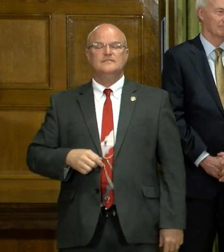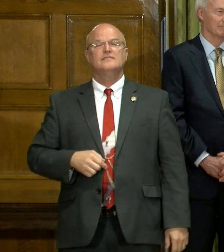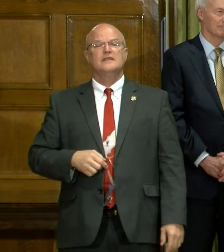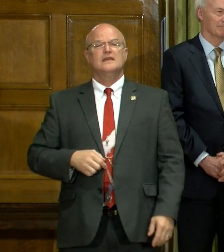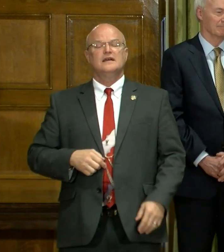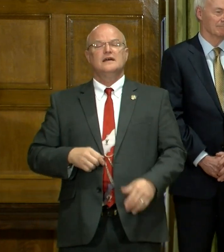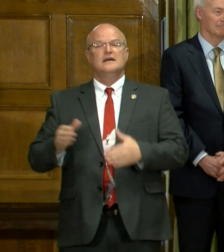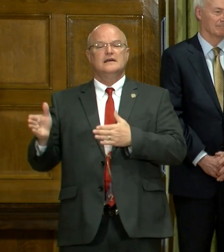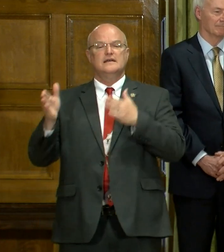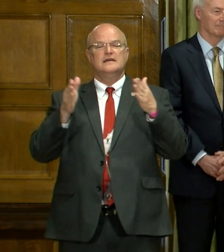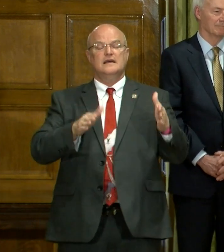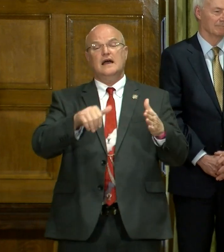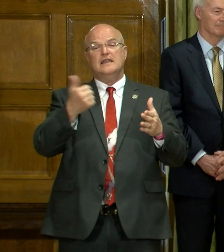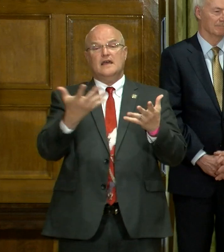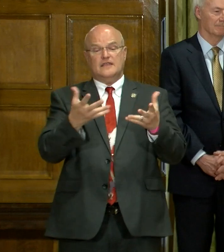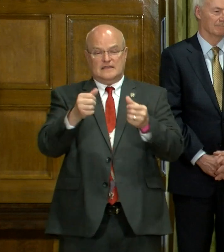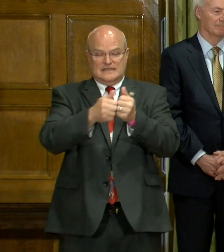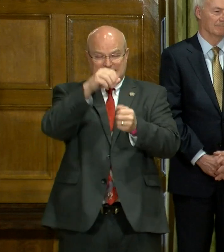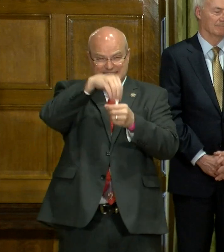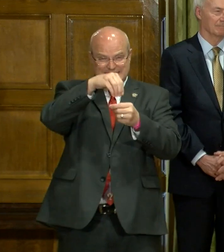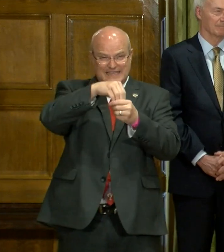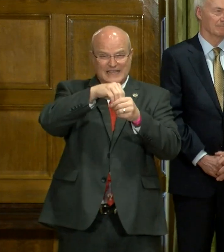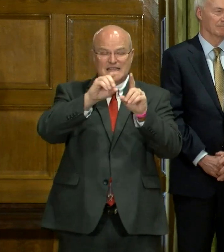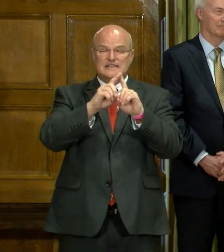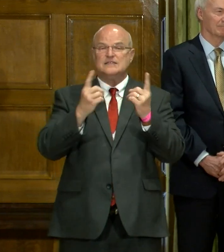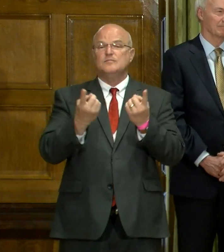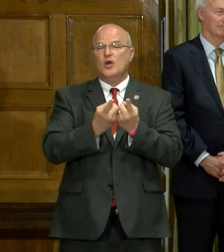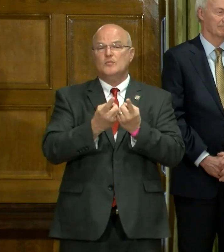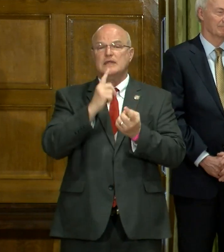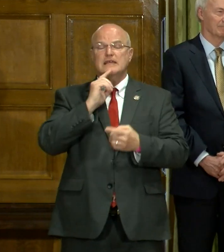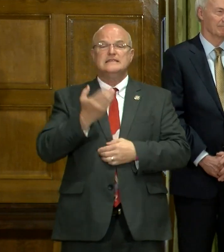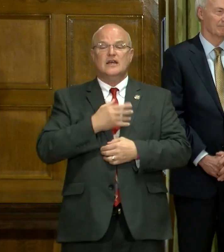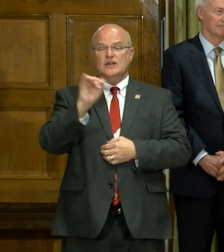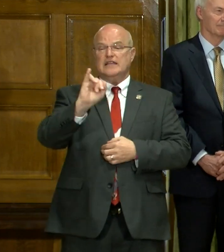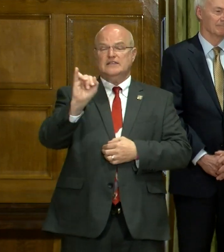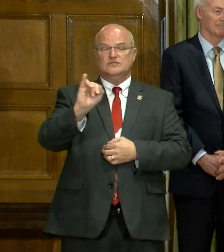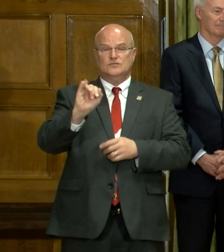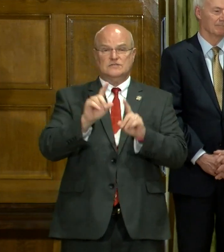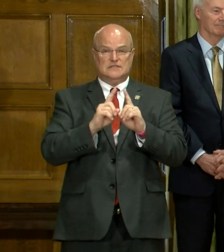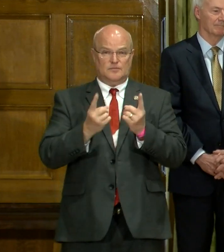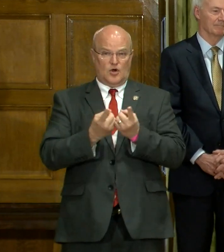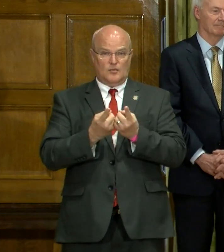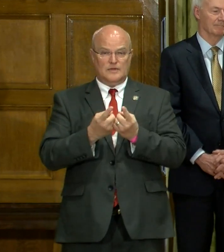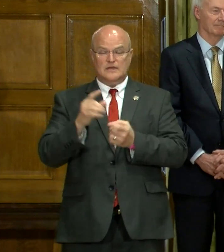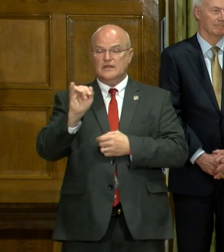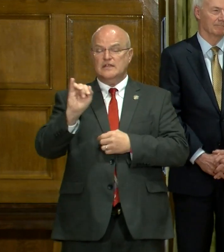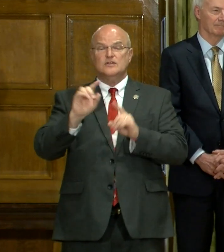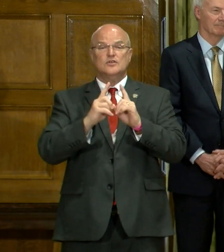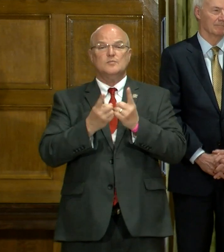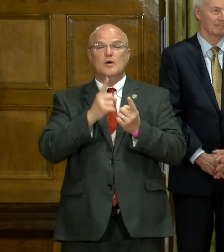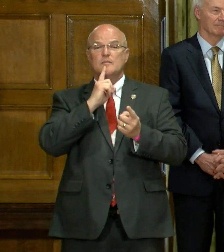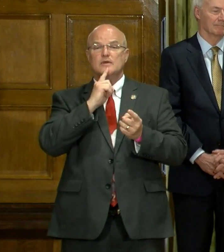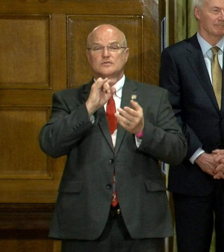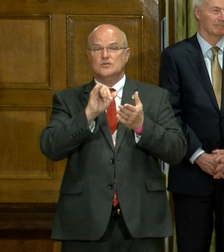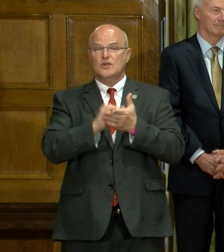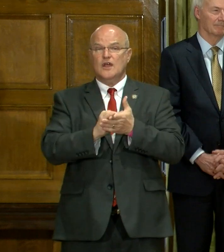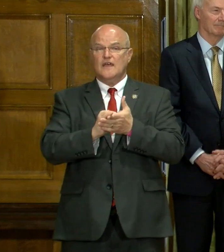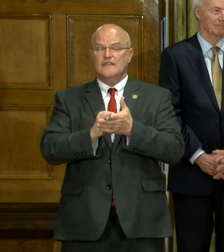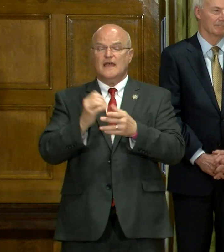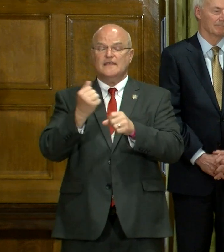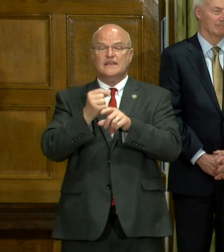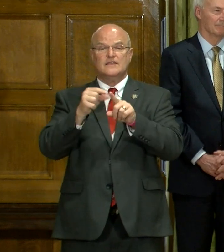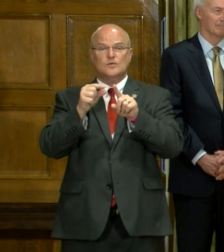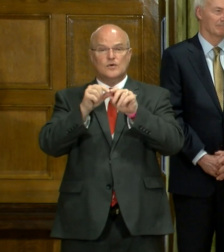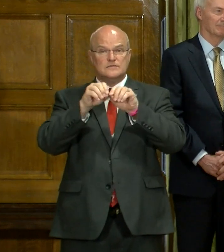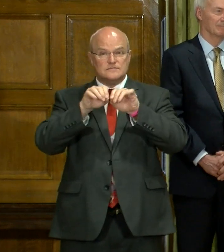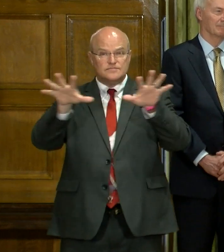gears one other time to another entity within the Department of Commerce is our insurance department. And our insurance department wanted to make sure that they get the word